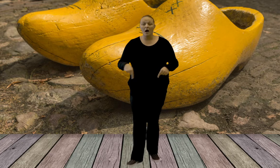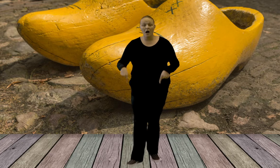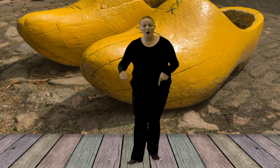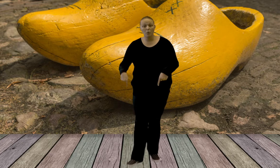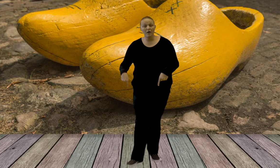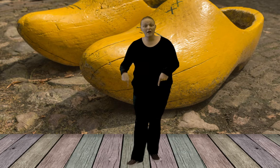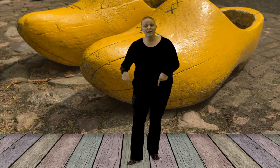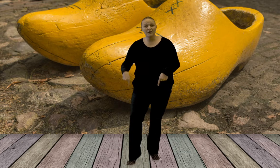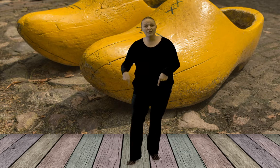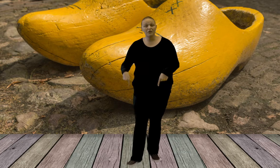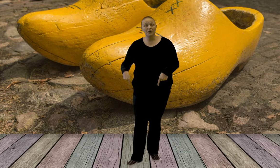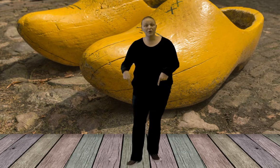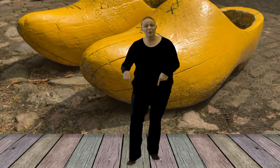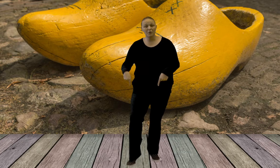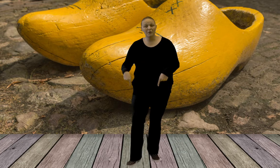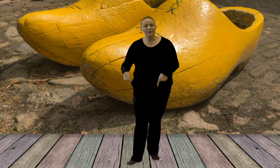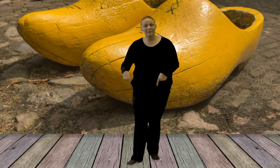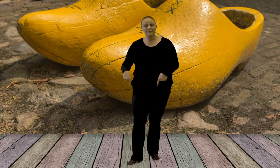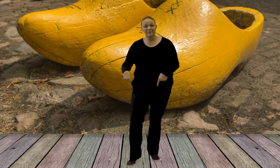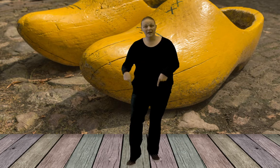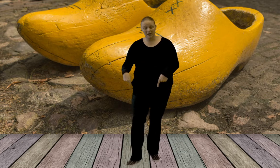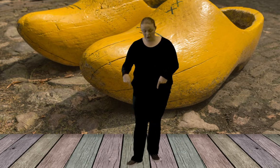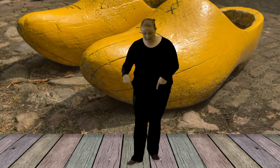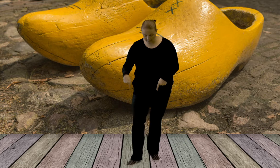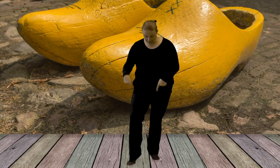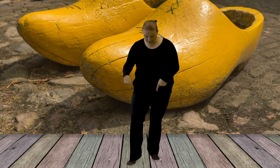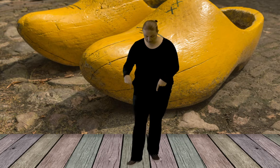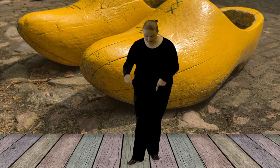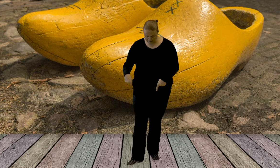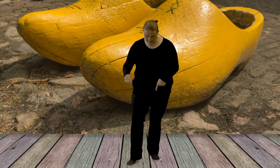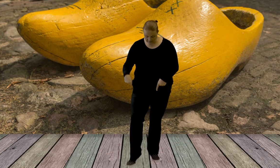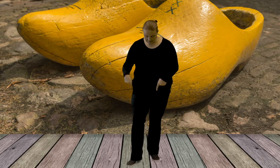a wooden shoe. Can you tap your foot?